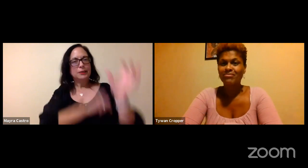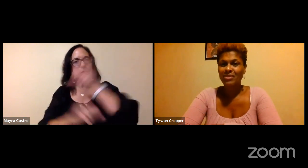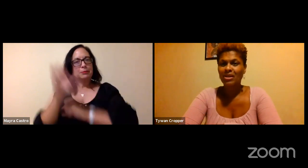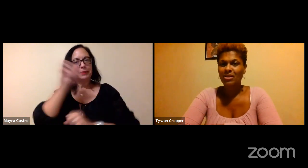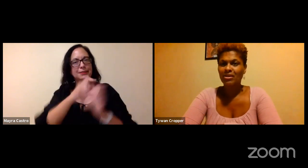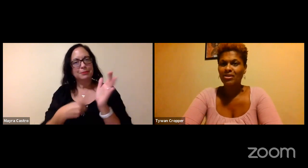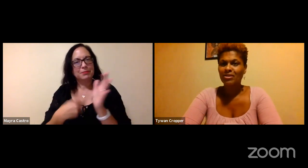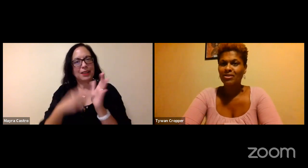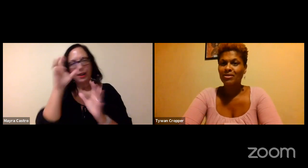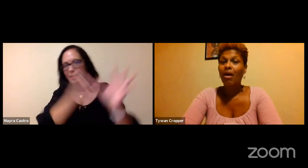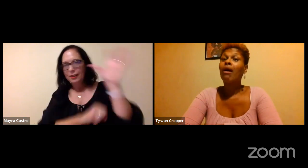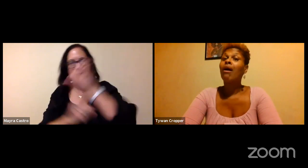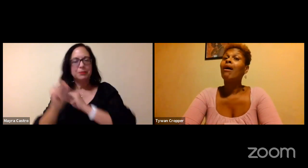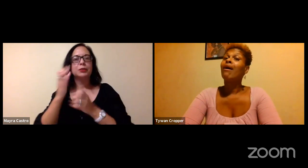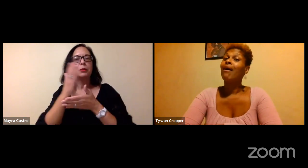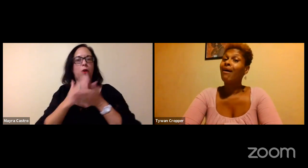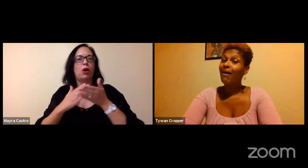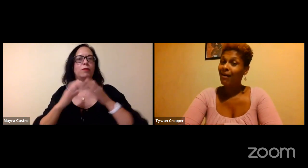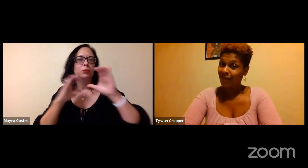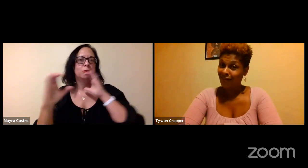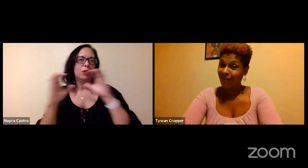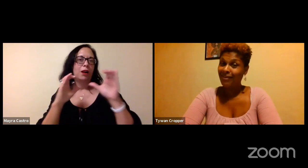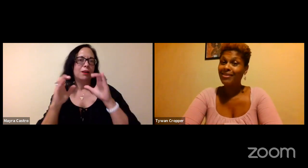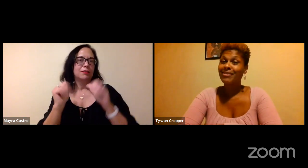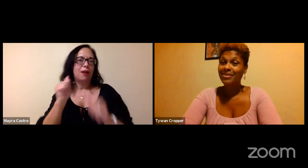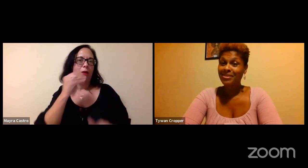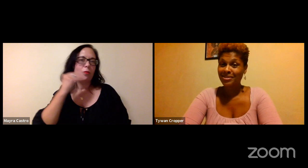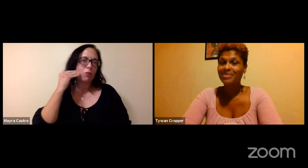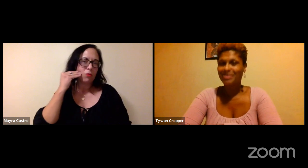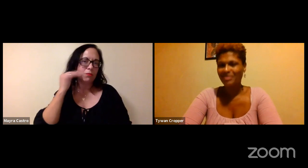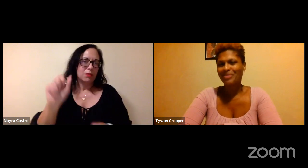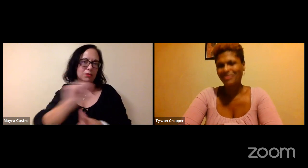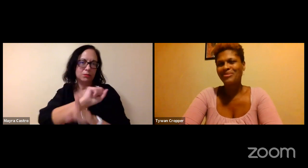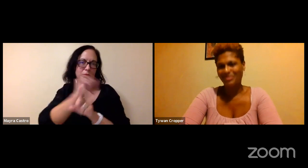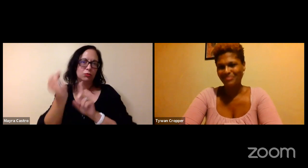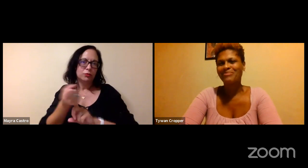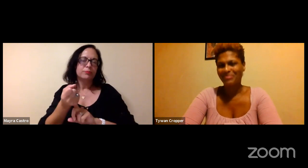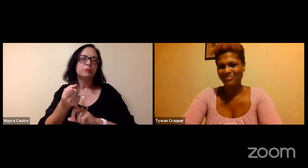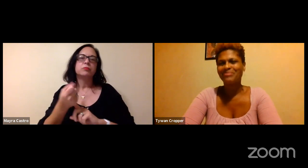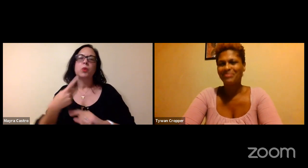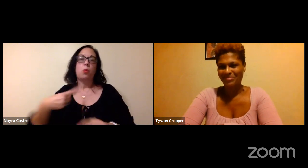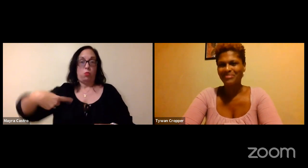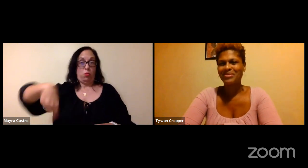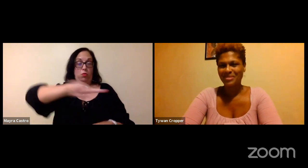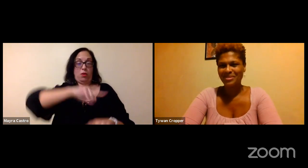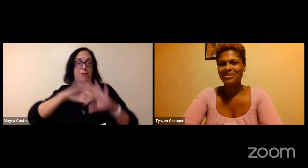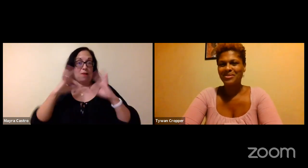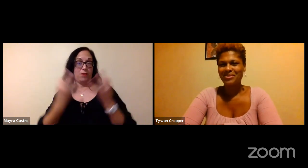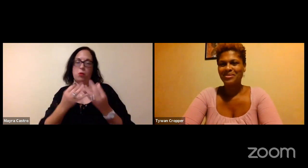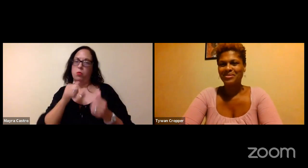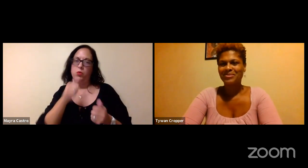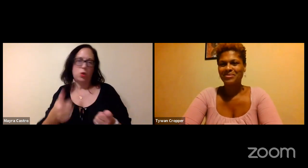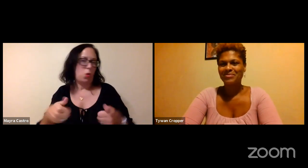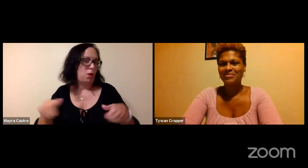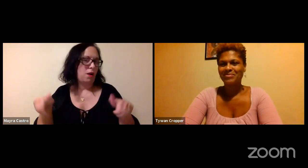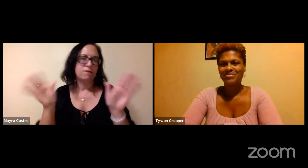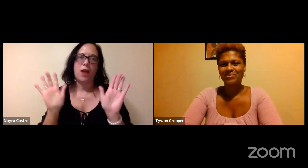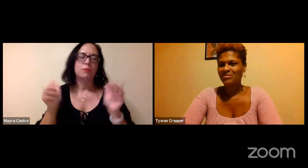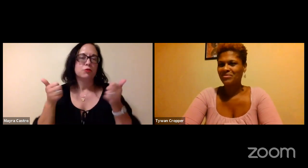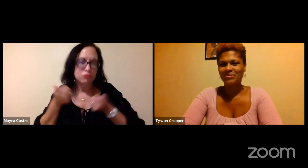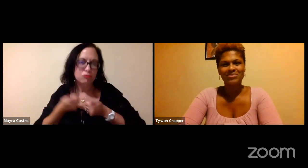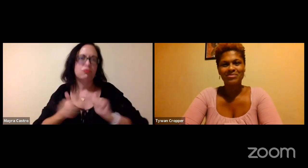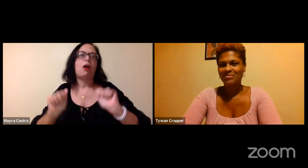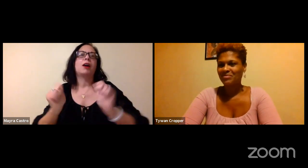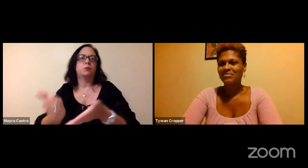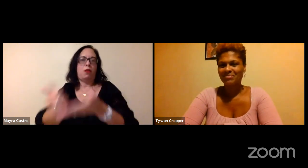and sisters, as I said, were really my first interpreters. And they were very instrumental in making sure that I had communication at